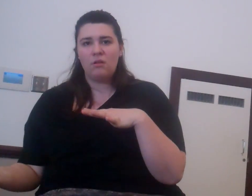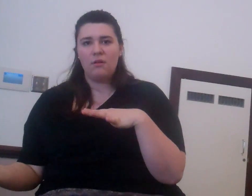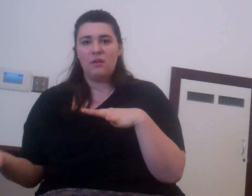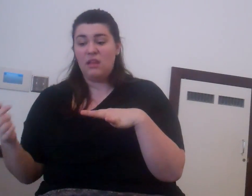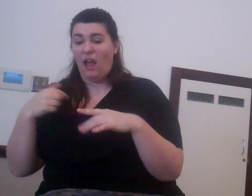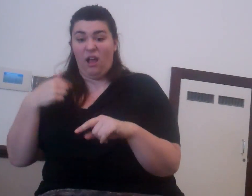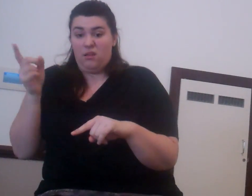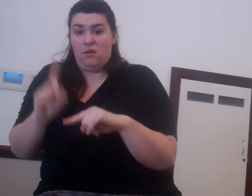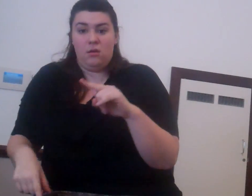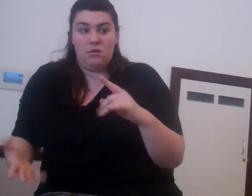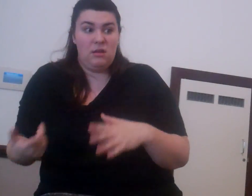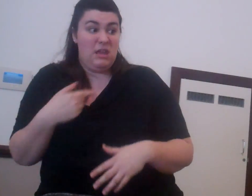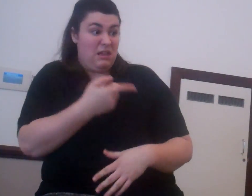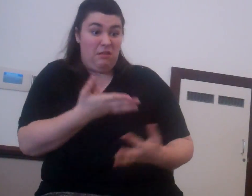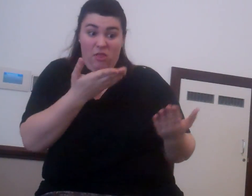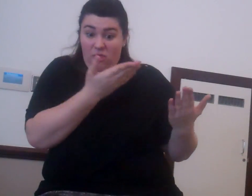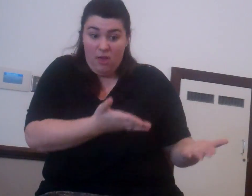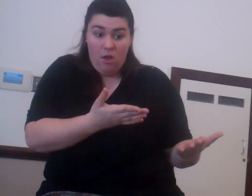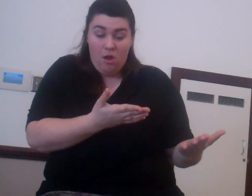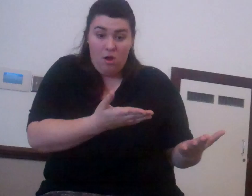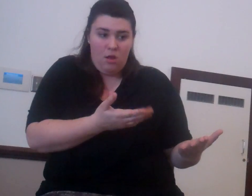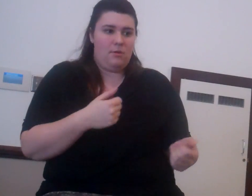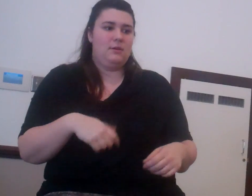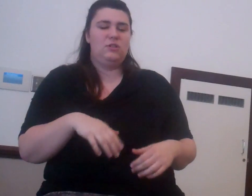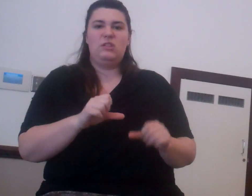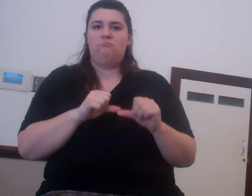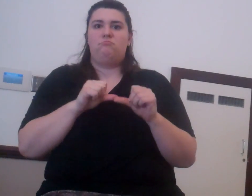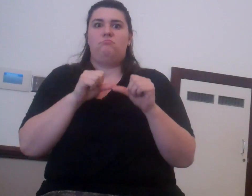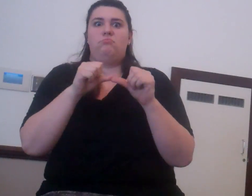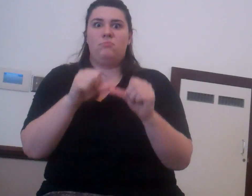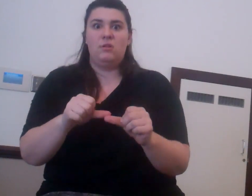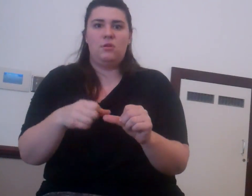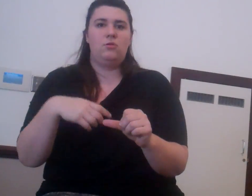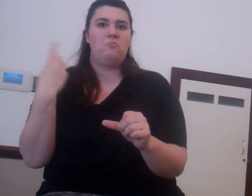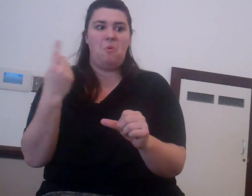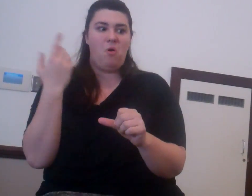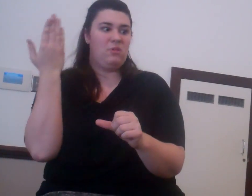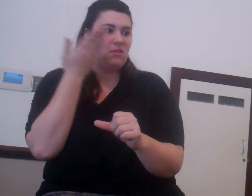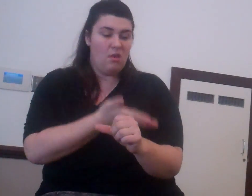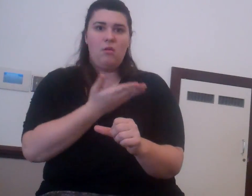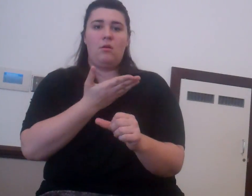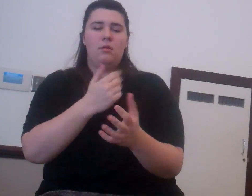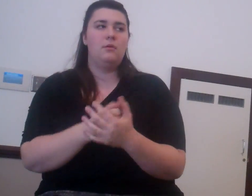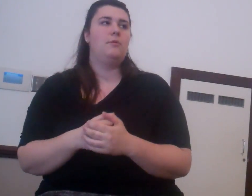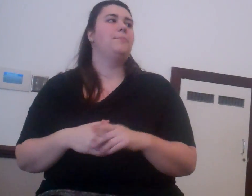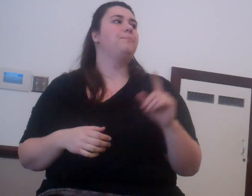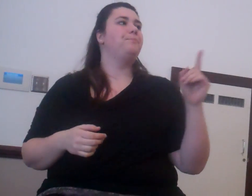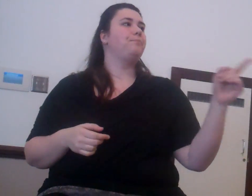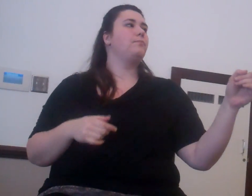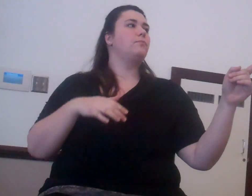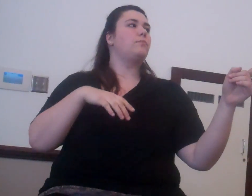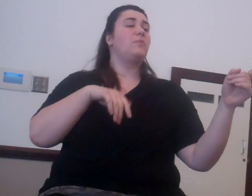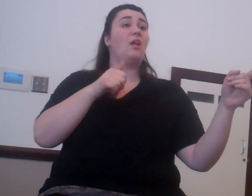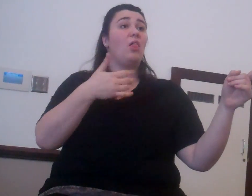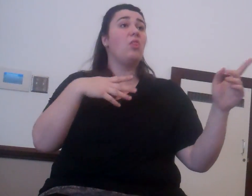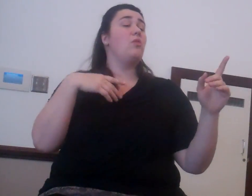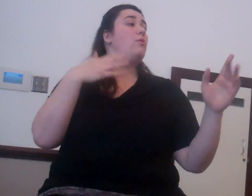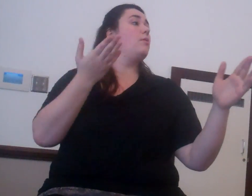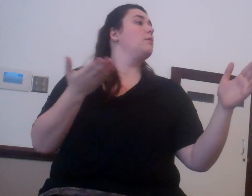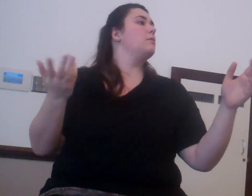others at work, and like there's this girl, she always talks to me and I can't get away from her. And she's like seeing this guy, but all at the same time, she's sleeping